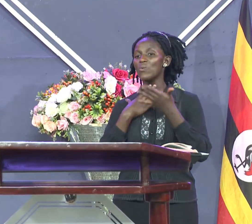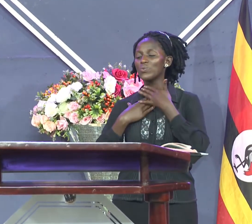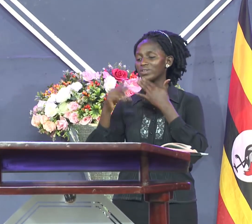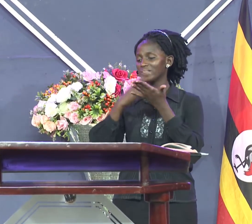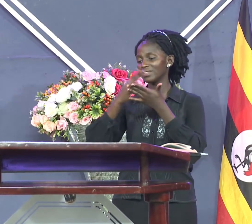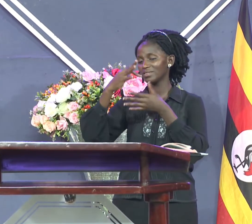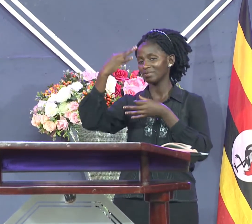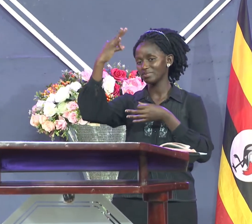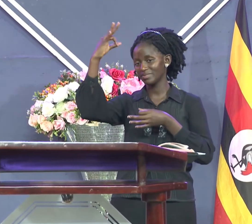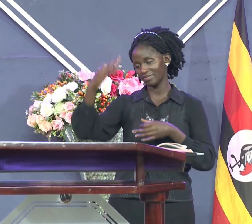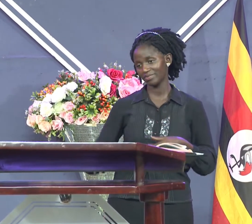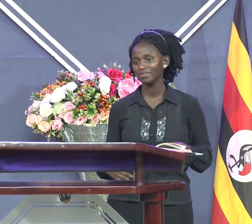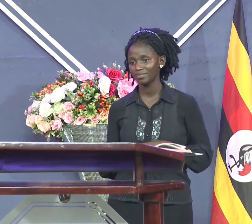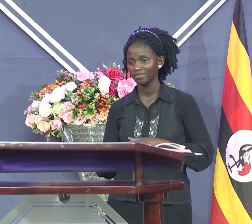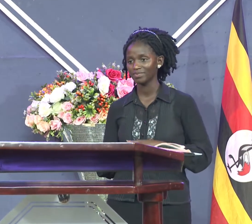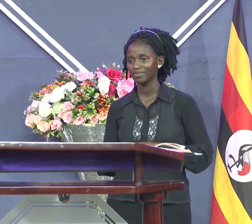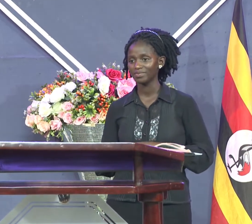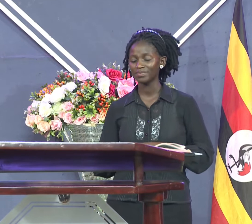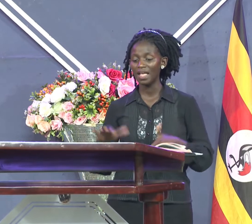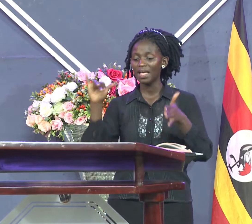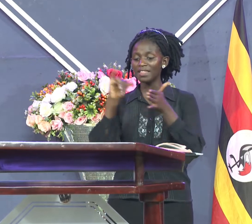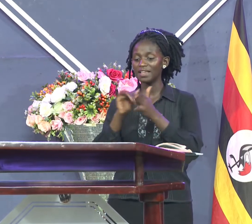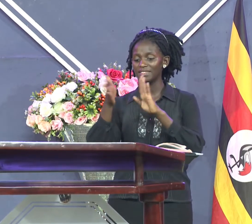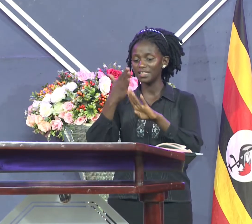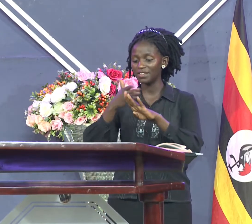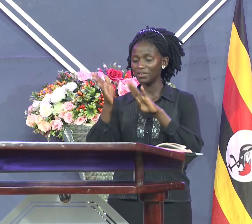So we need the Holy Spirit.